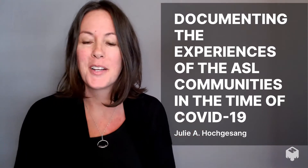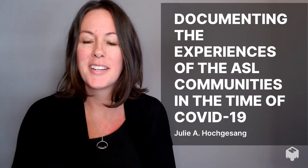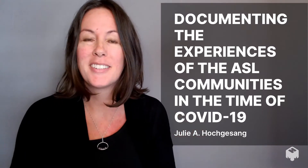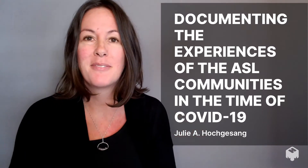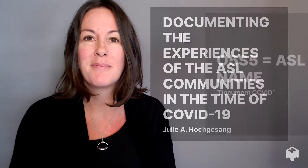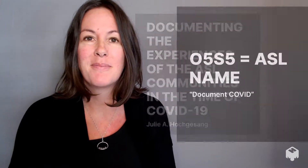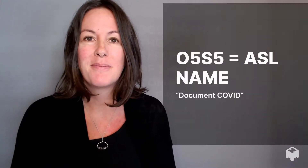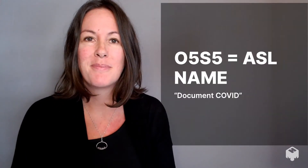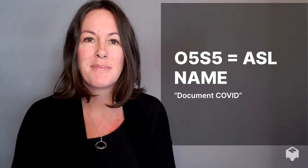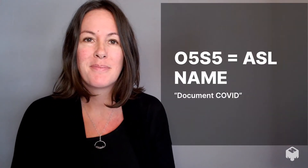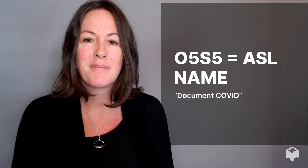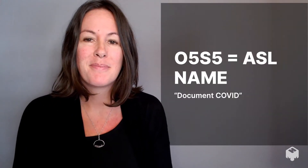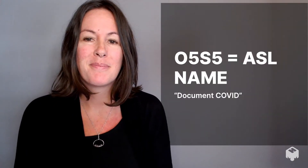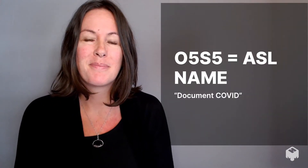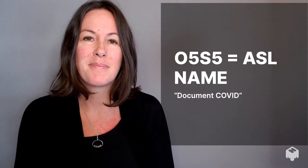or